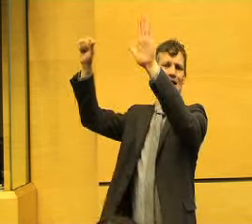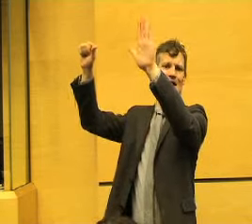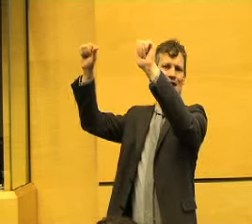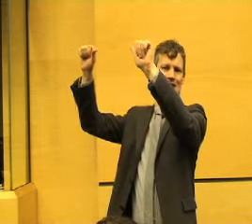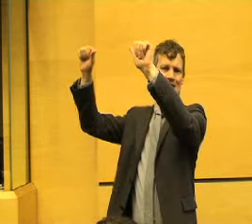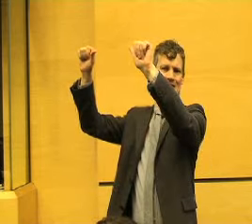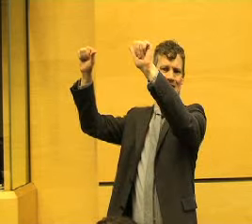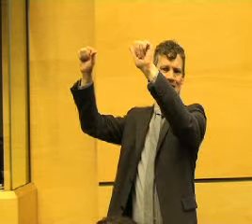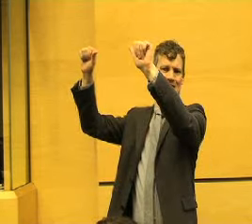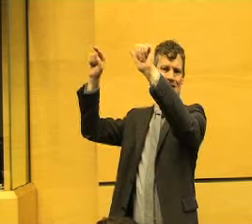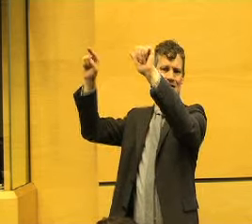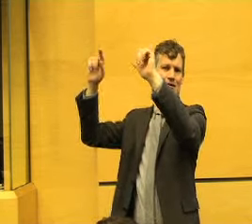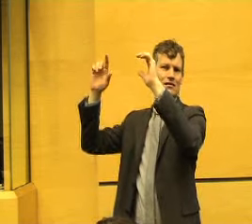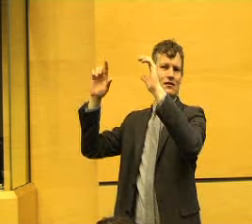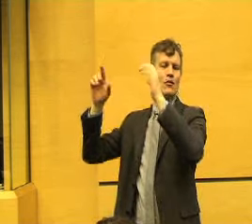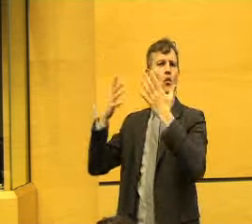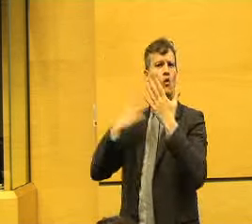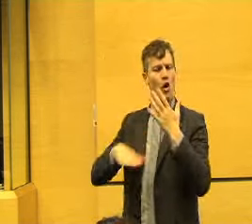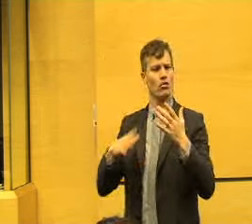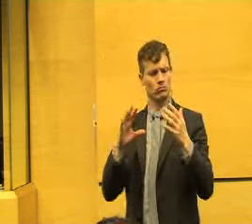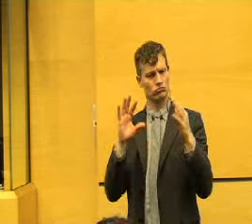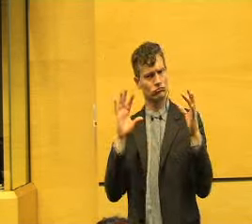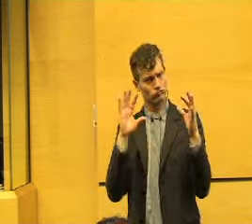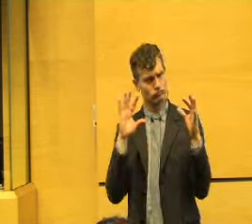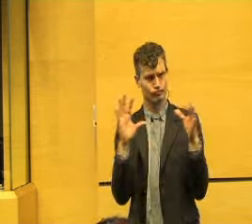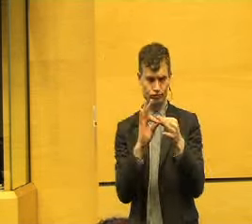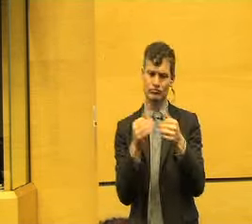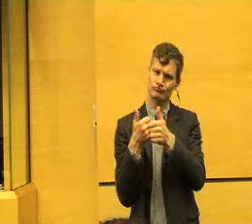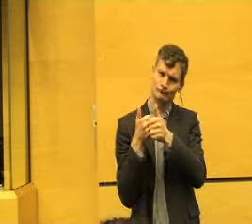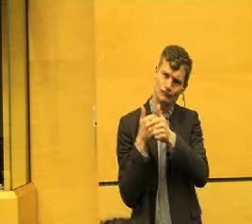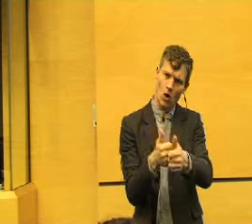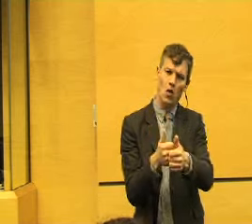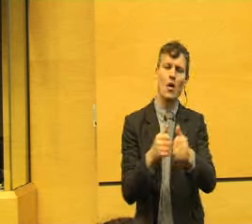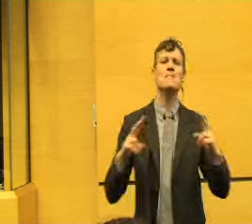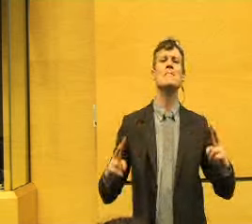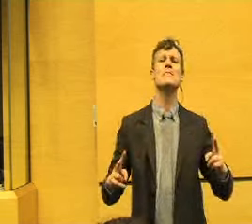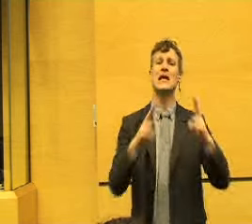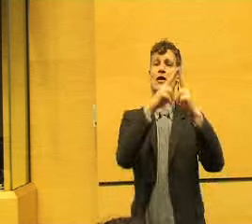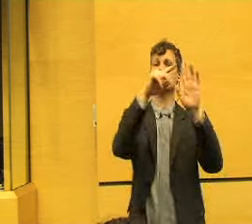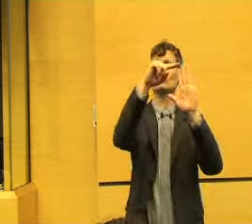full compliance with the Paris principles. Thank you.